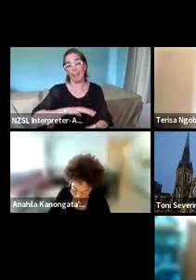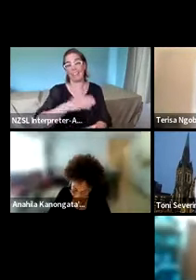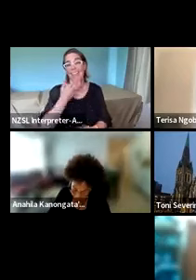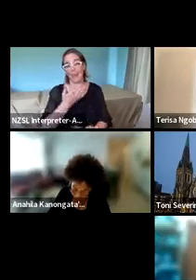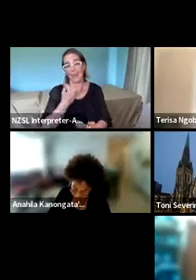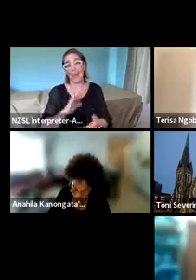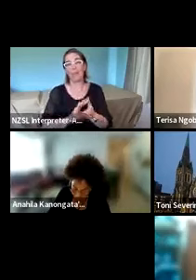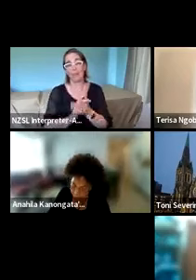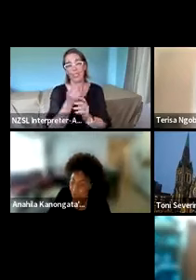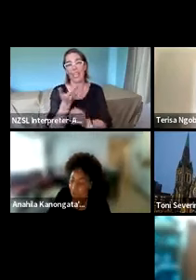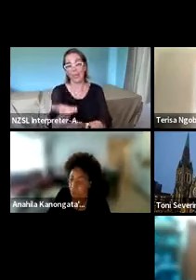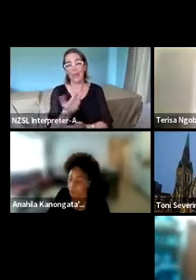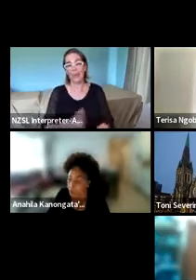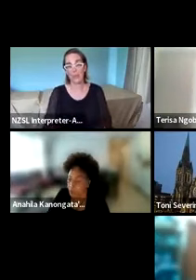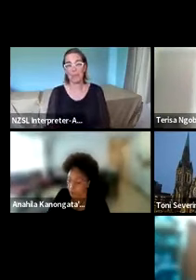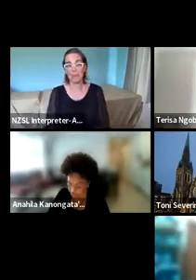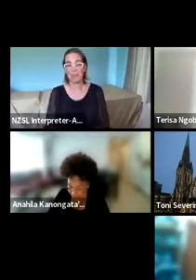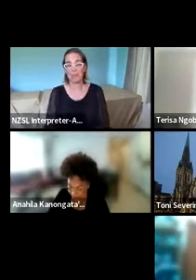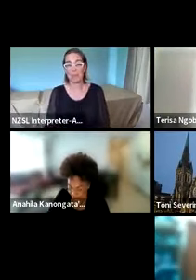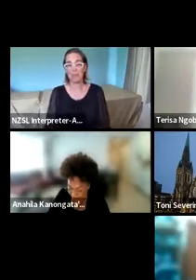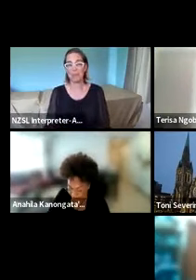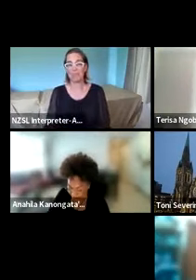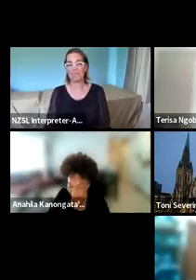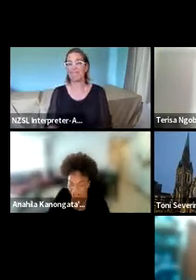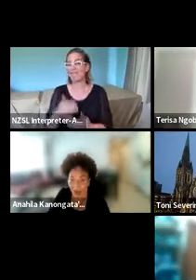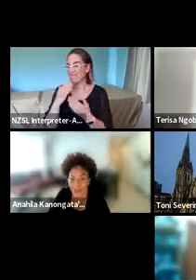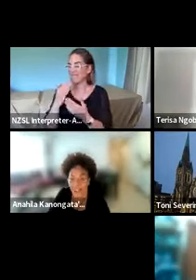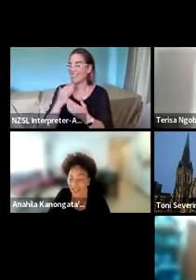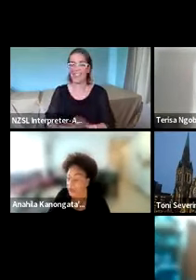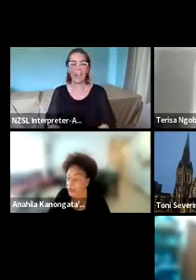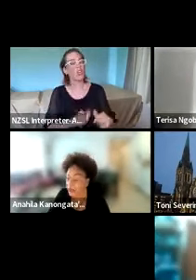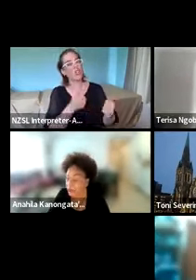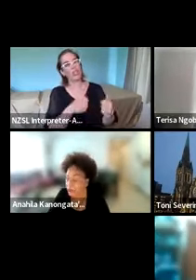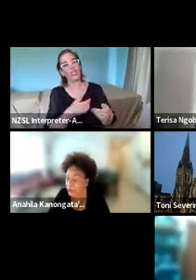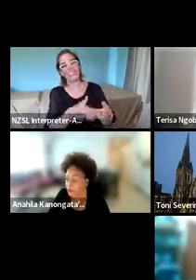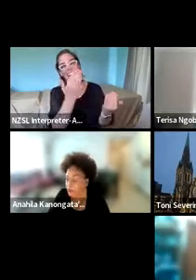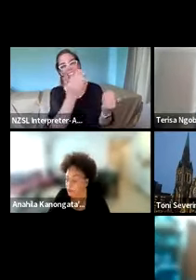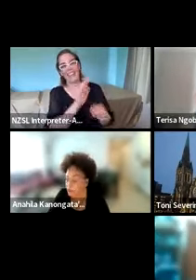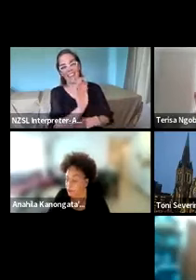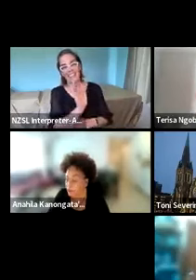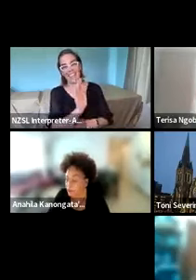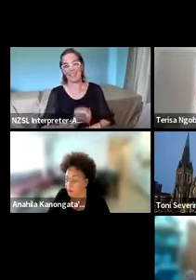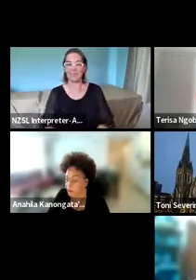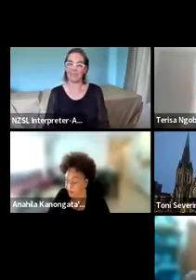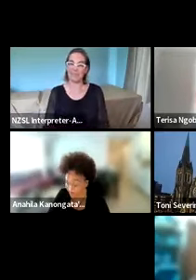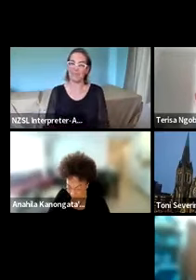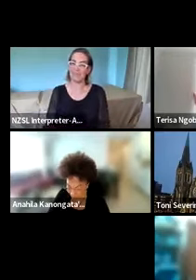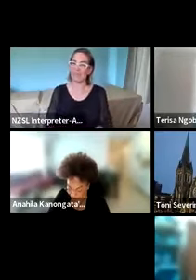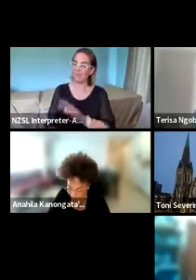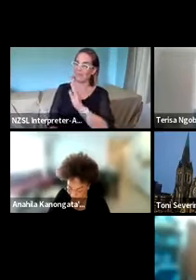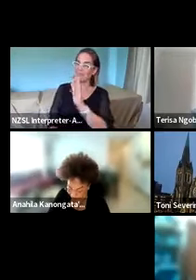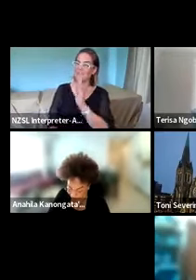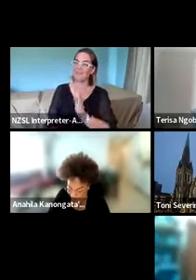it. Thank you. Have a good rest of your day. Ka kite. Ka kite.